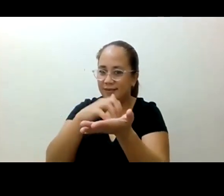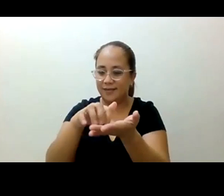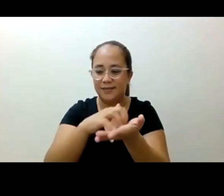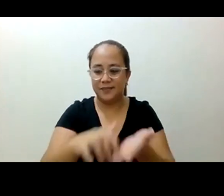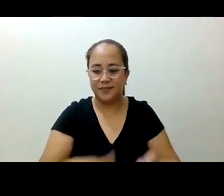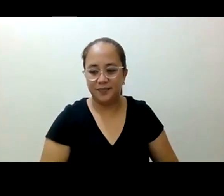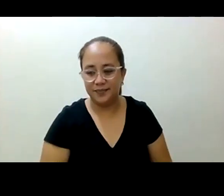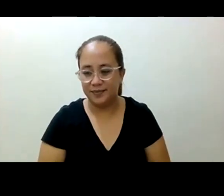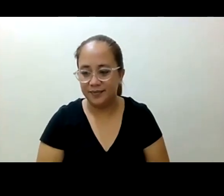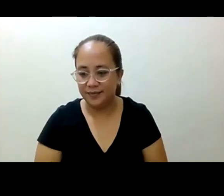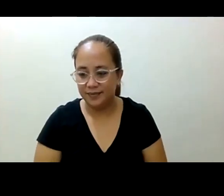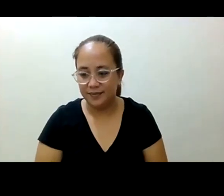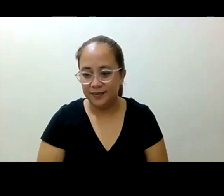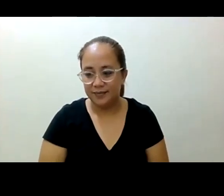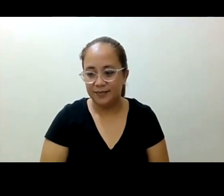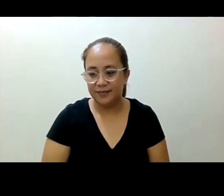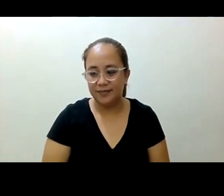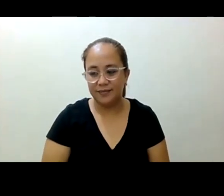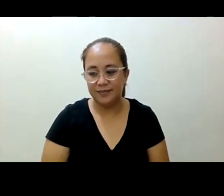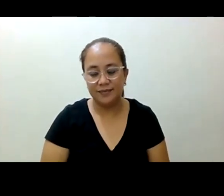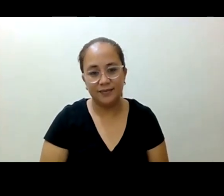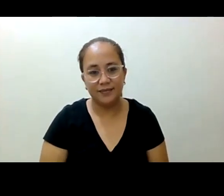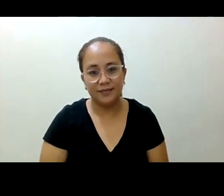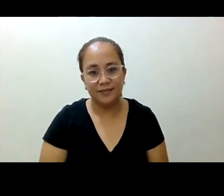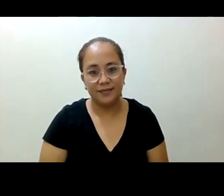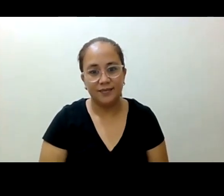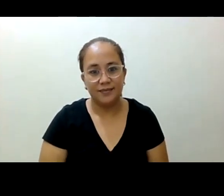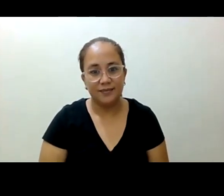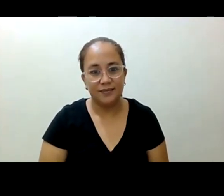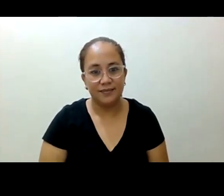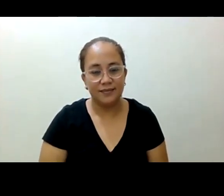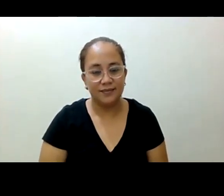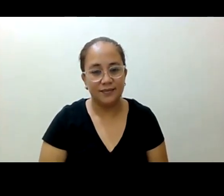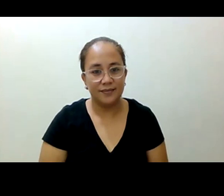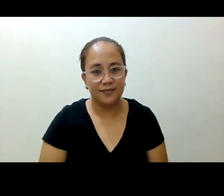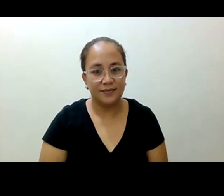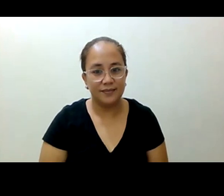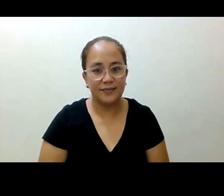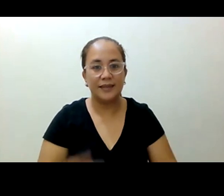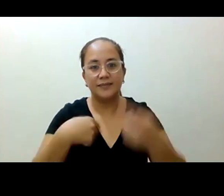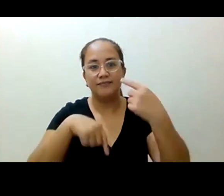Okay? Yes, sir. Understood. All right. Let me go back to the,